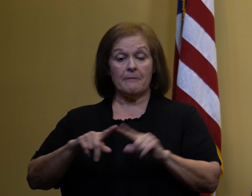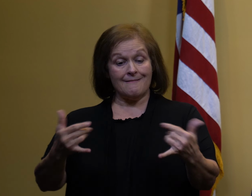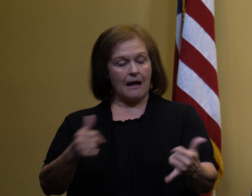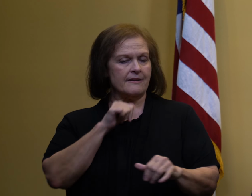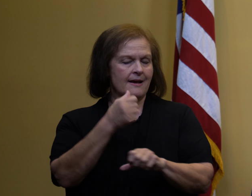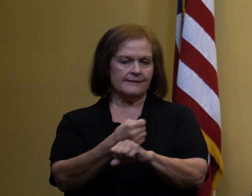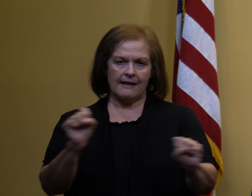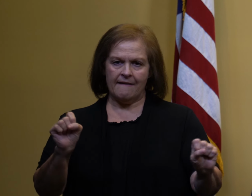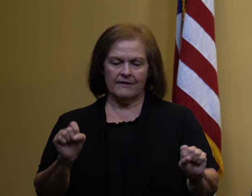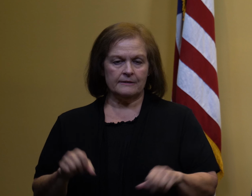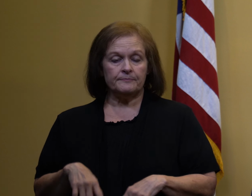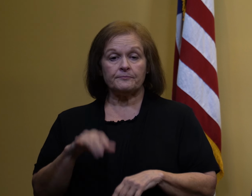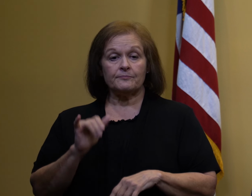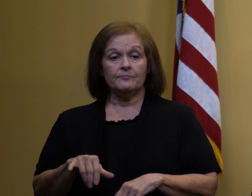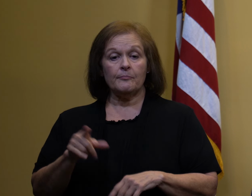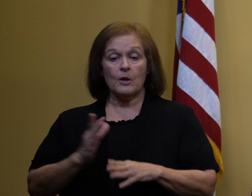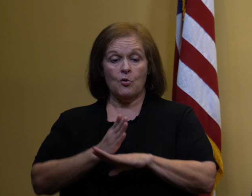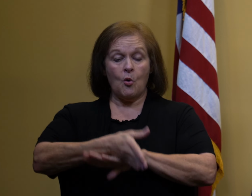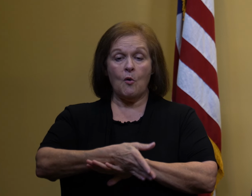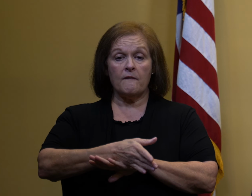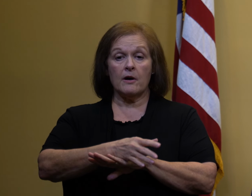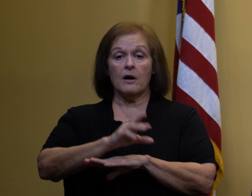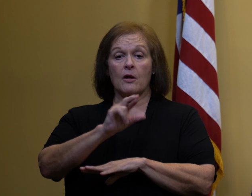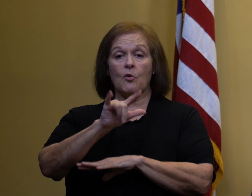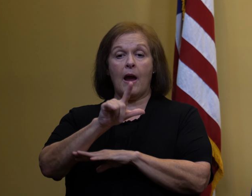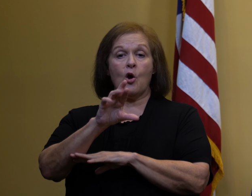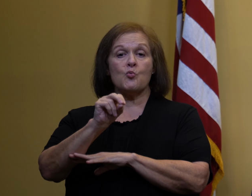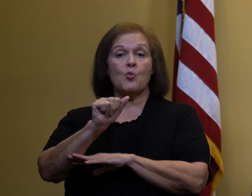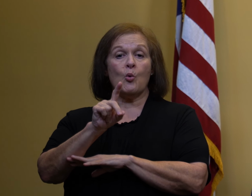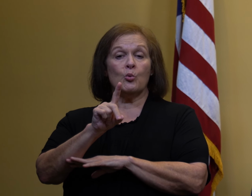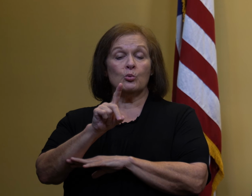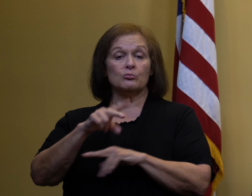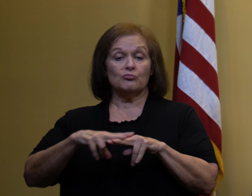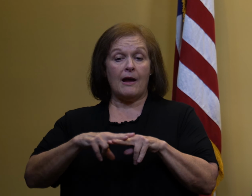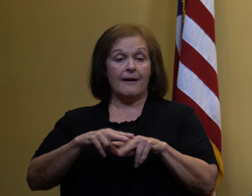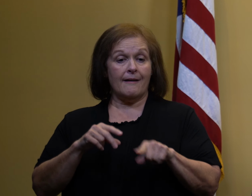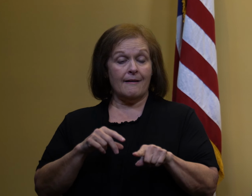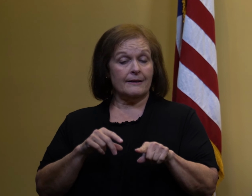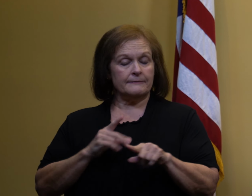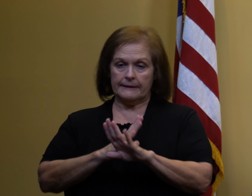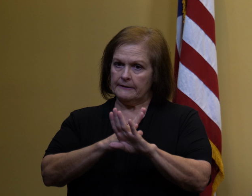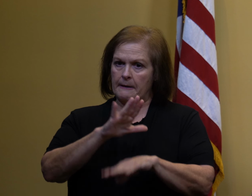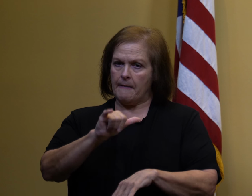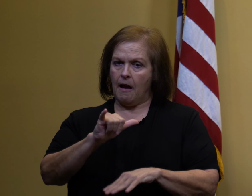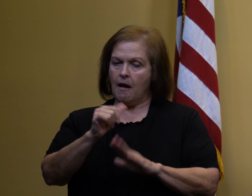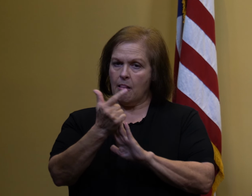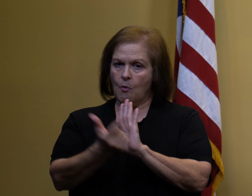The crossing, in terms of that railroad track, is unsafe and prohibited by federal